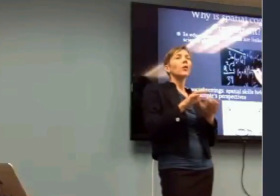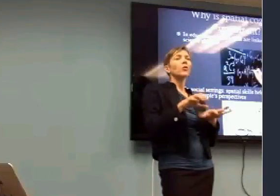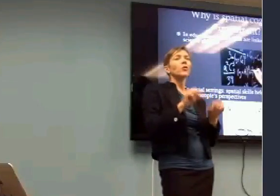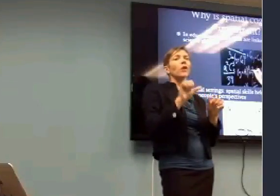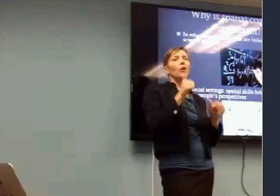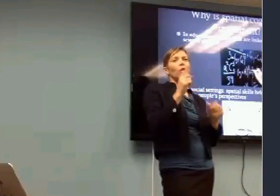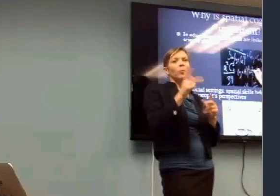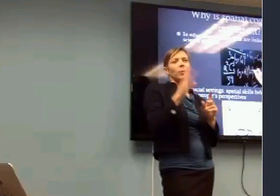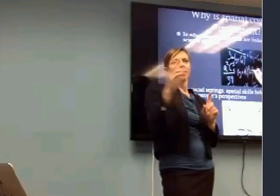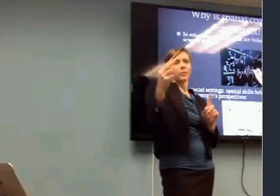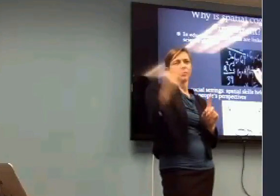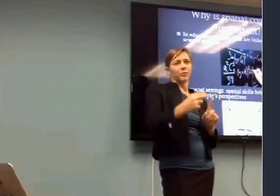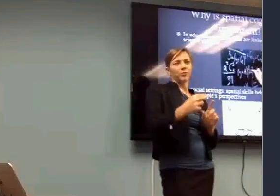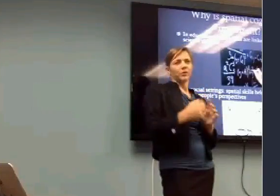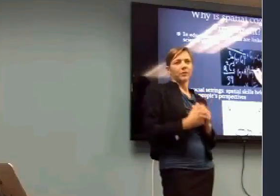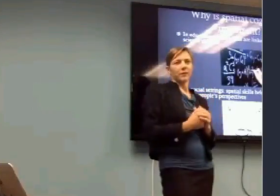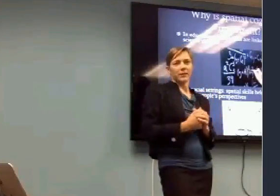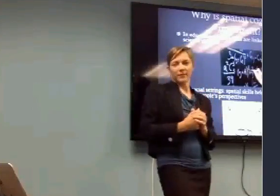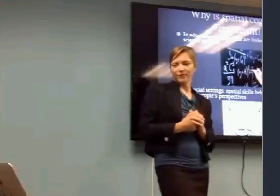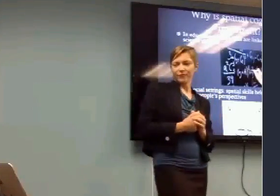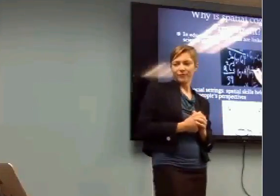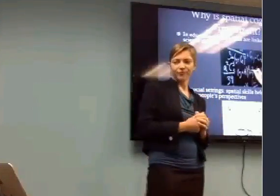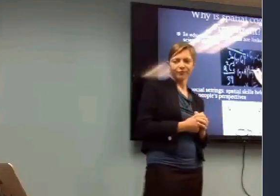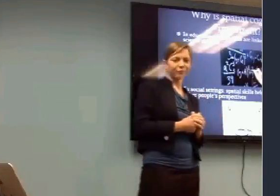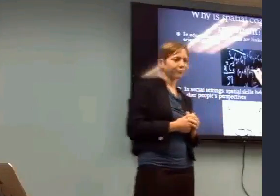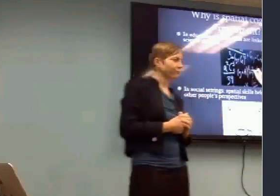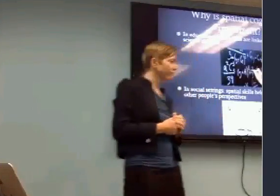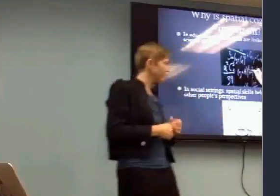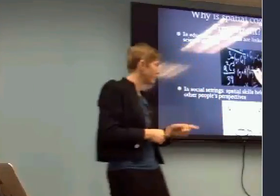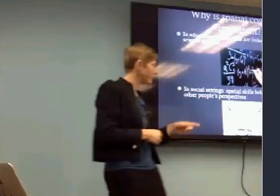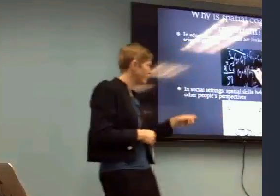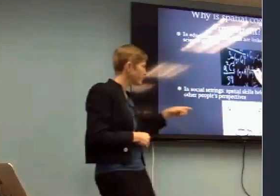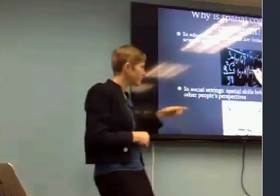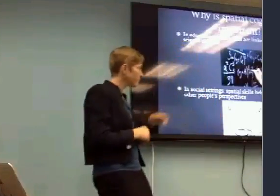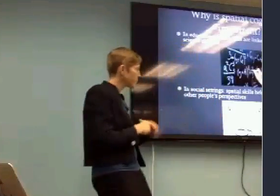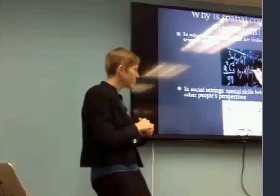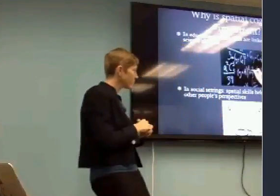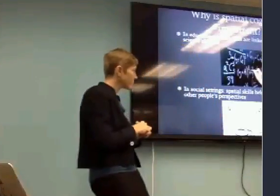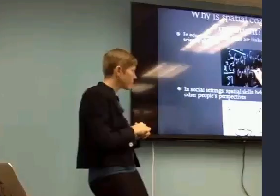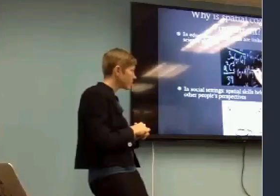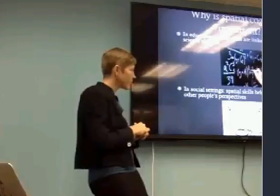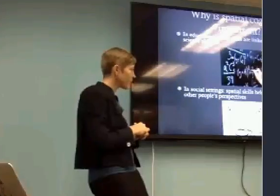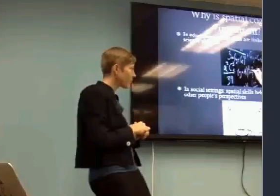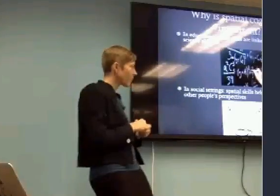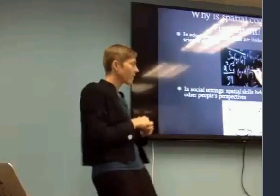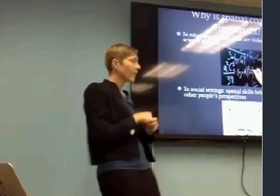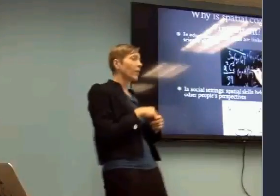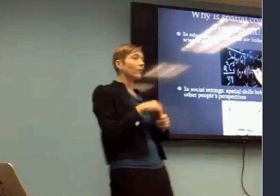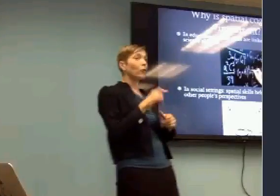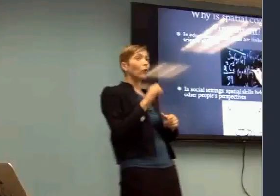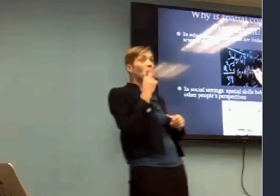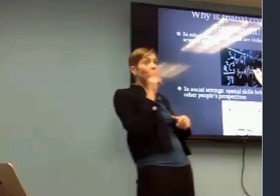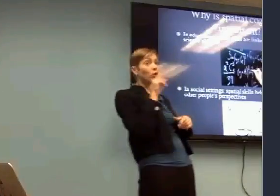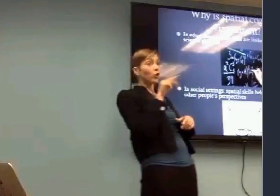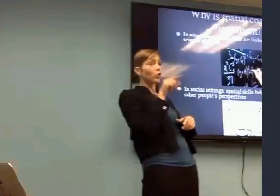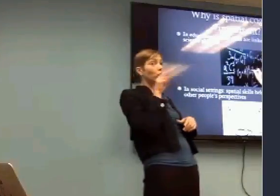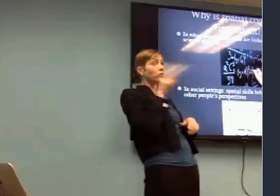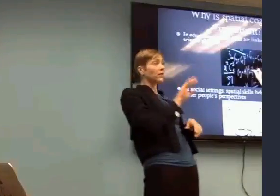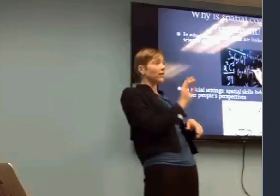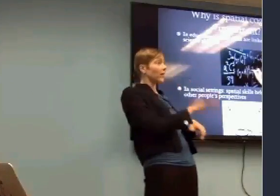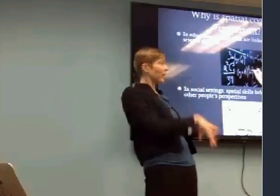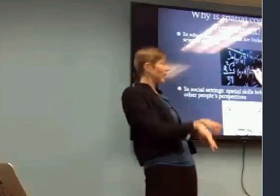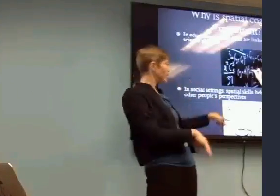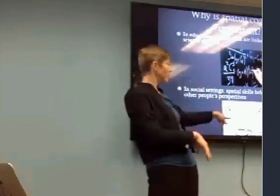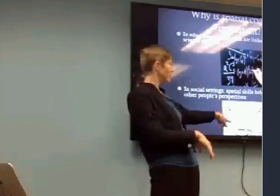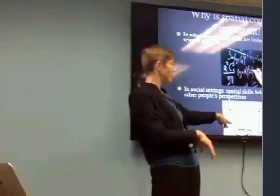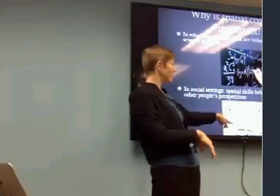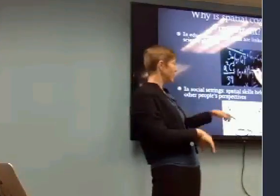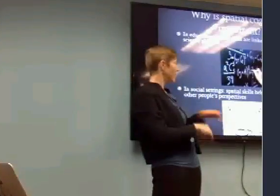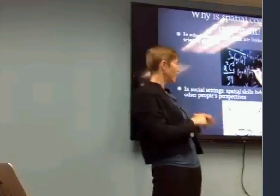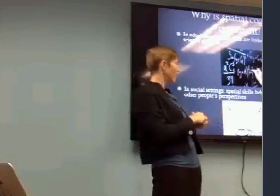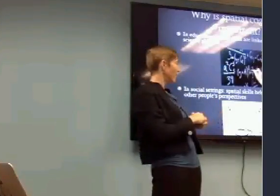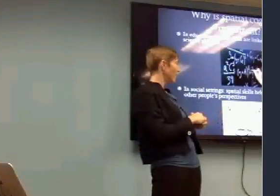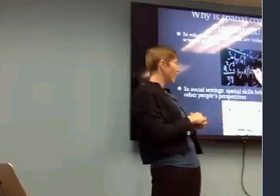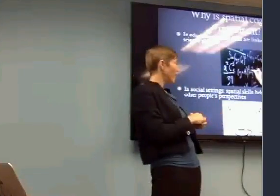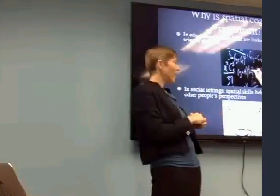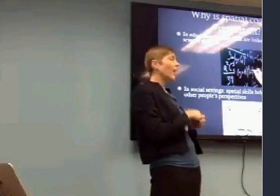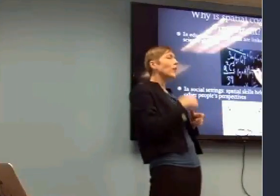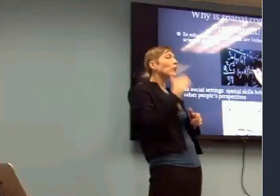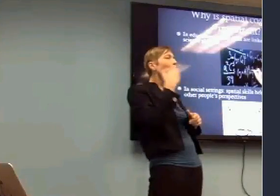It helps you to learn how to take on another person's perspective, like you can see in the picture on the bottom. If you look at this picture,